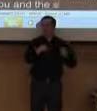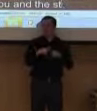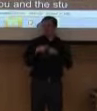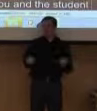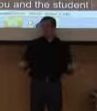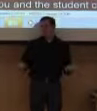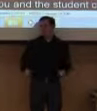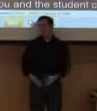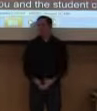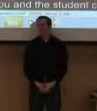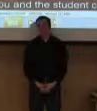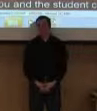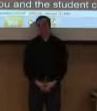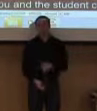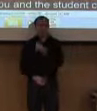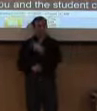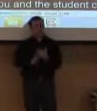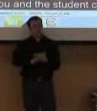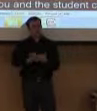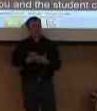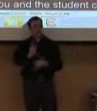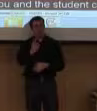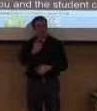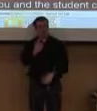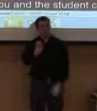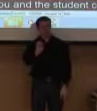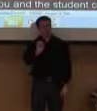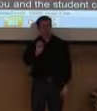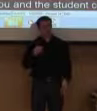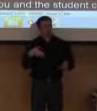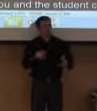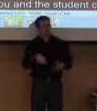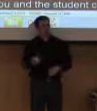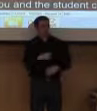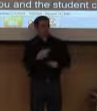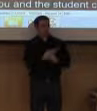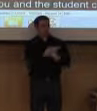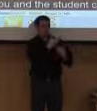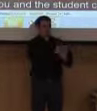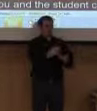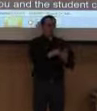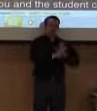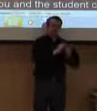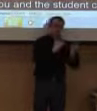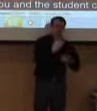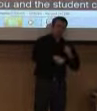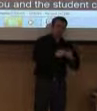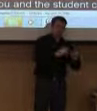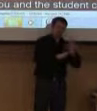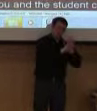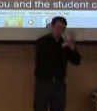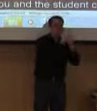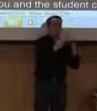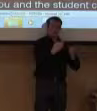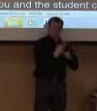simultaneously. So this is a really nice feature that allows you to take those resources you've developed over the years and you want to put to